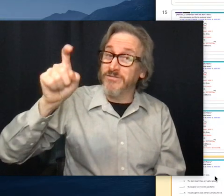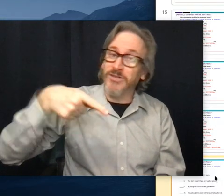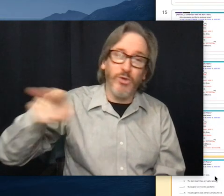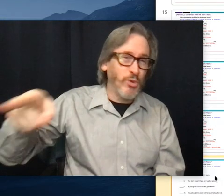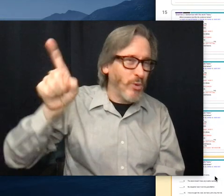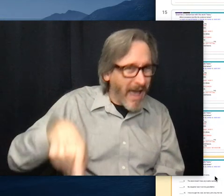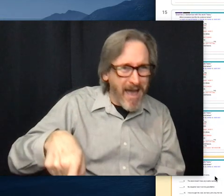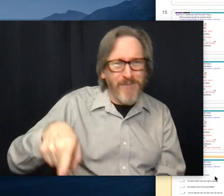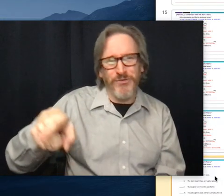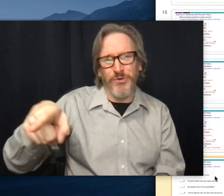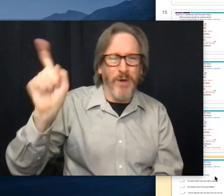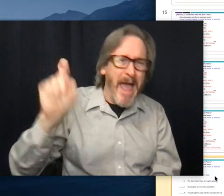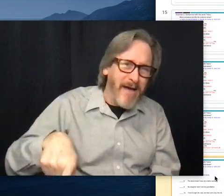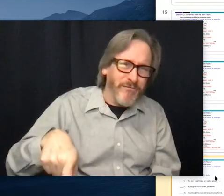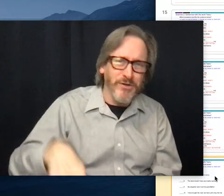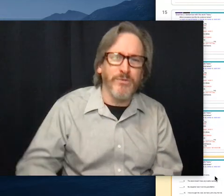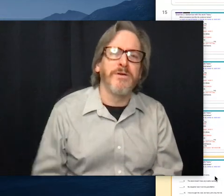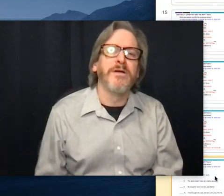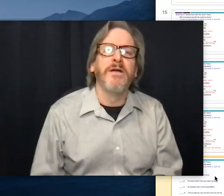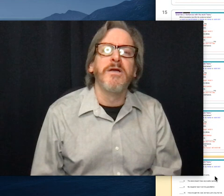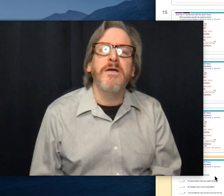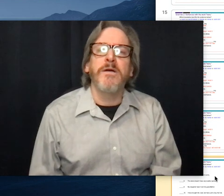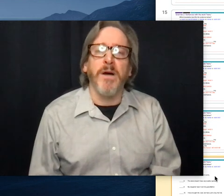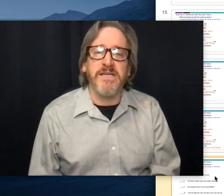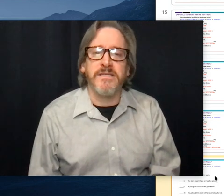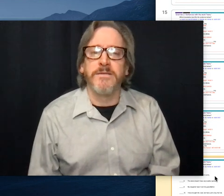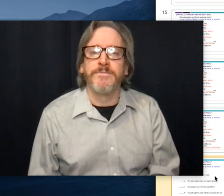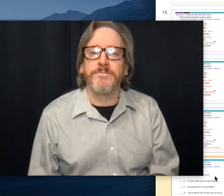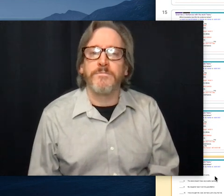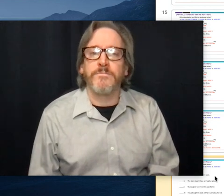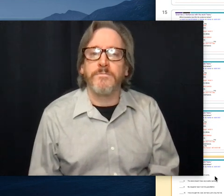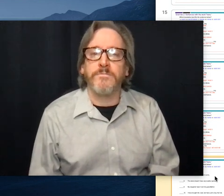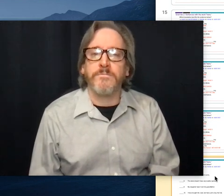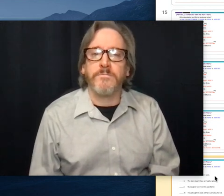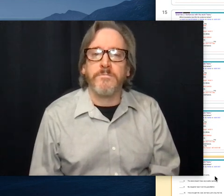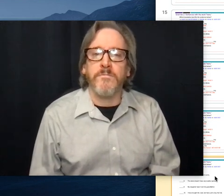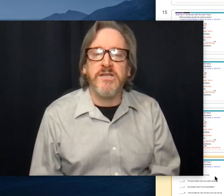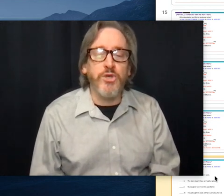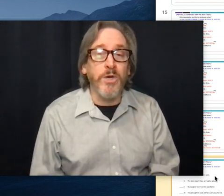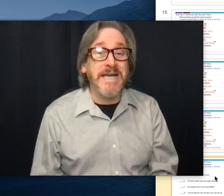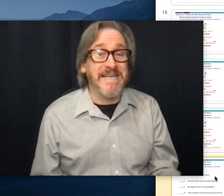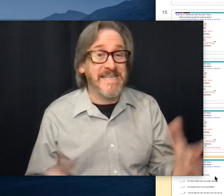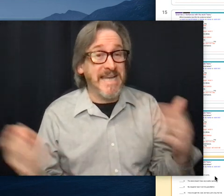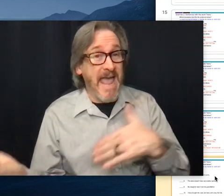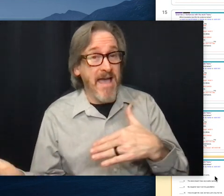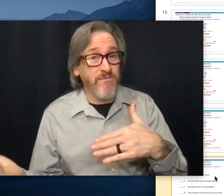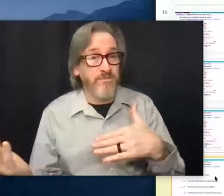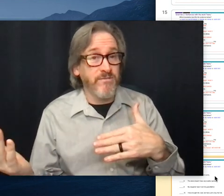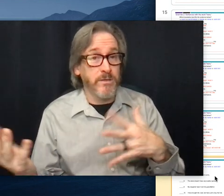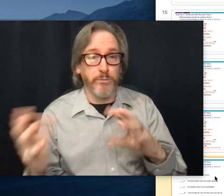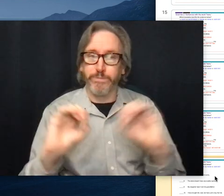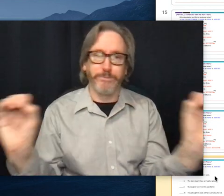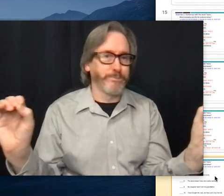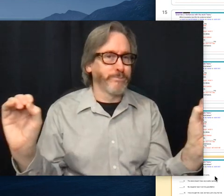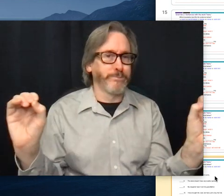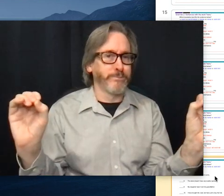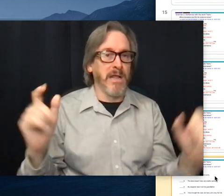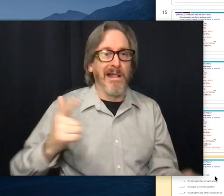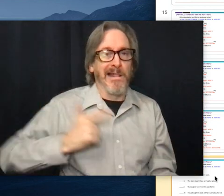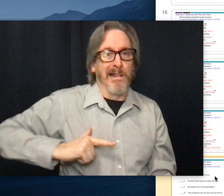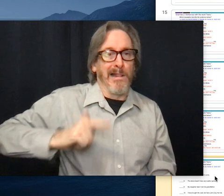Have to. Oh, have to. Must. Store doesn't have